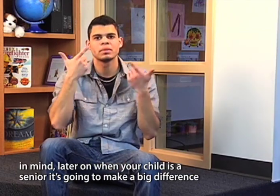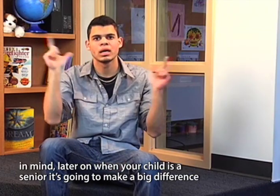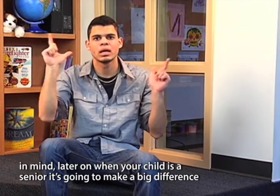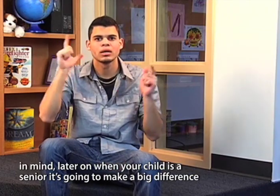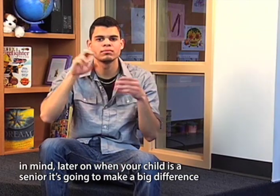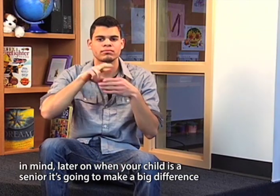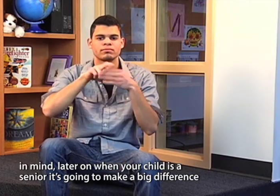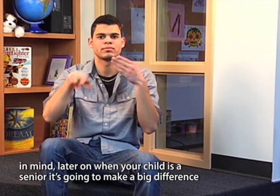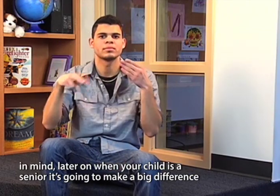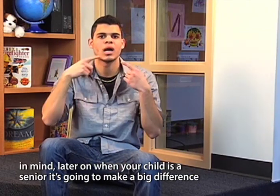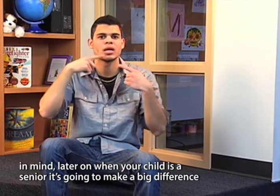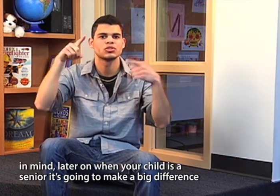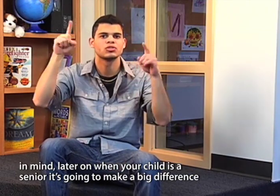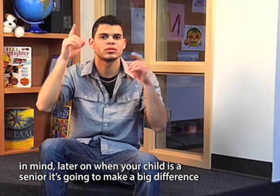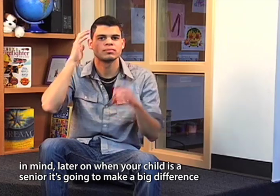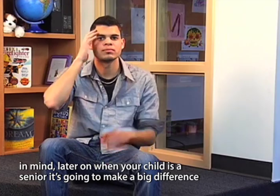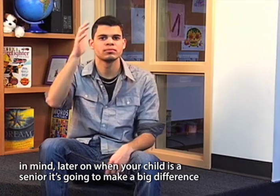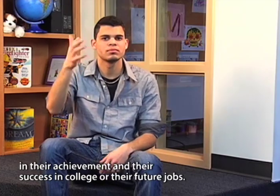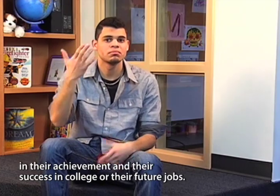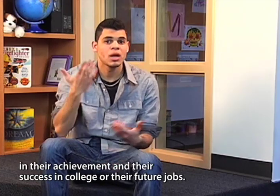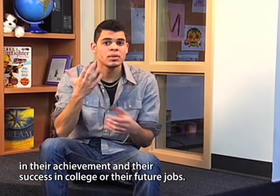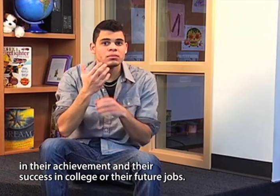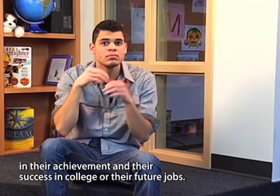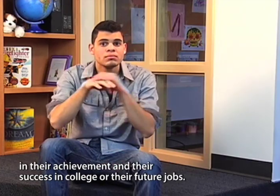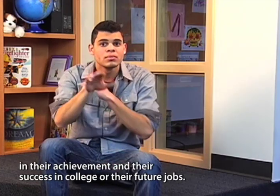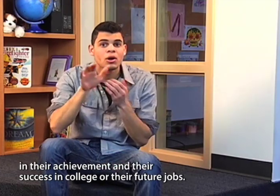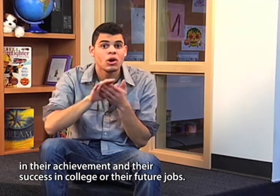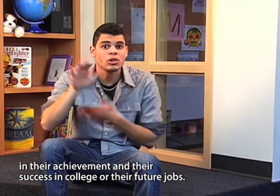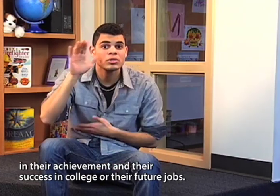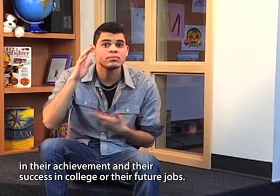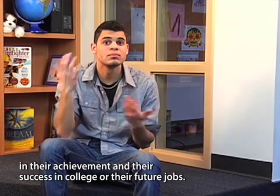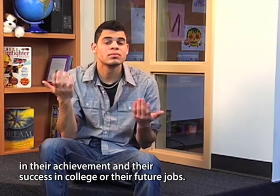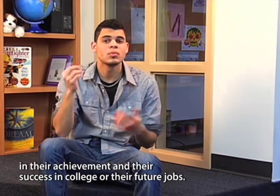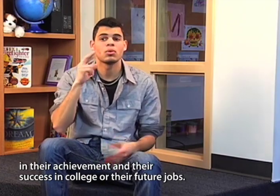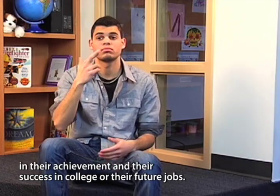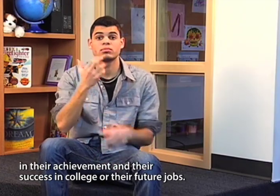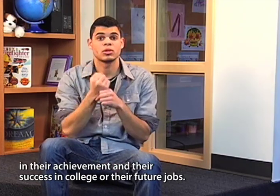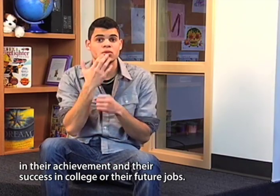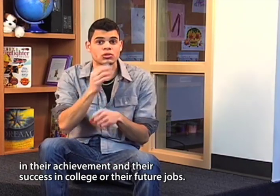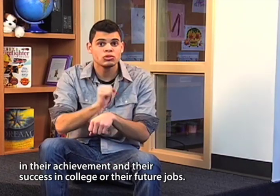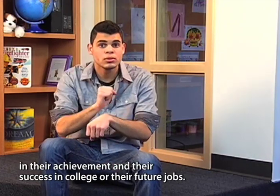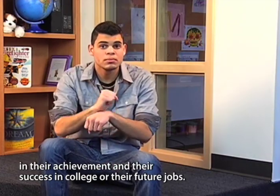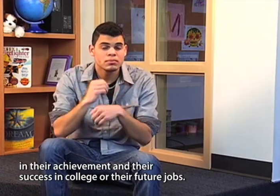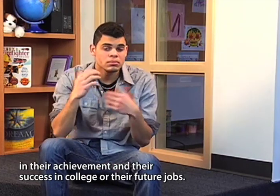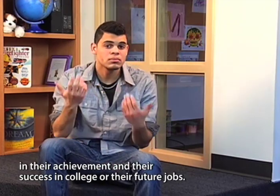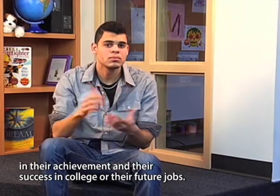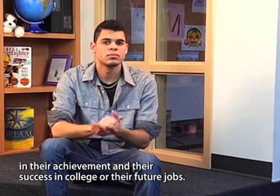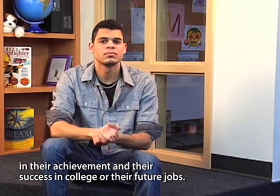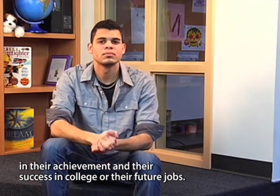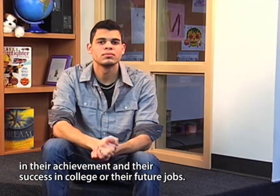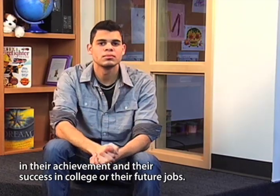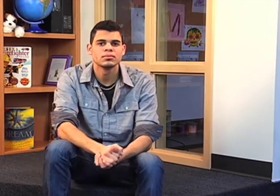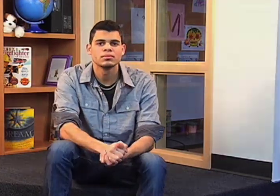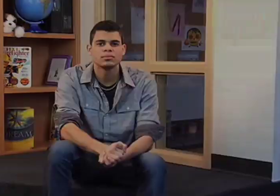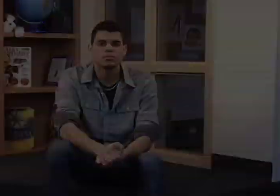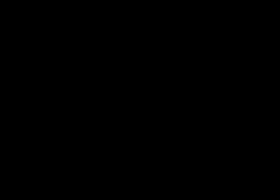child's a senior, it's going to make a big difference in their achievement and their success in college or their future jobs.